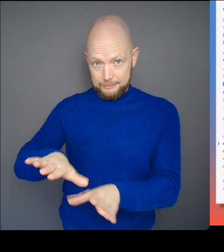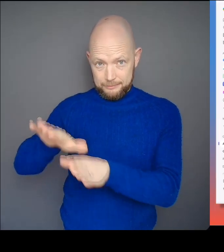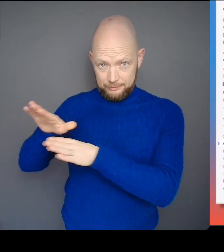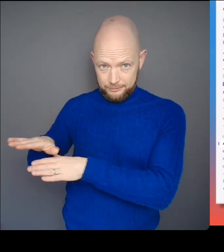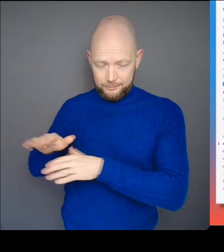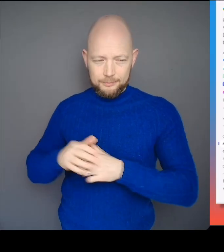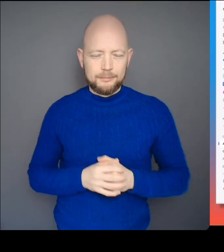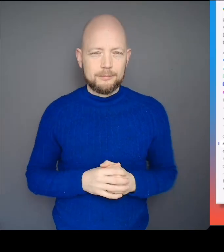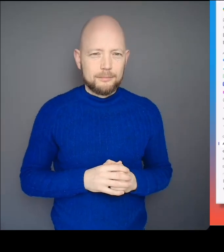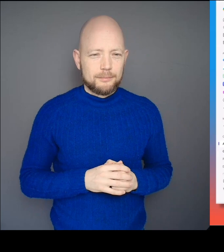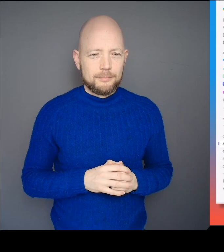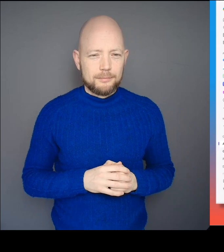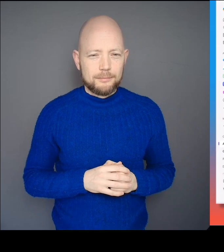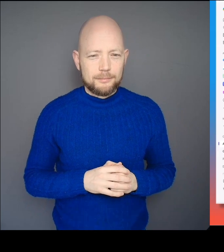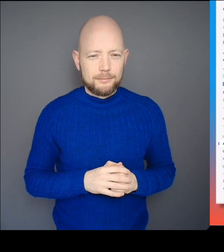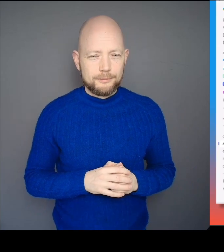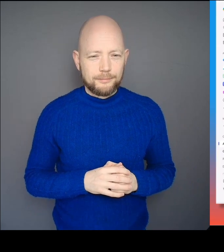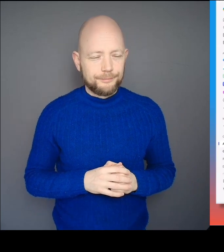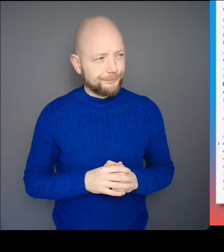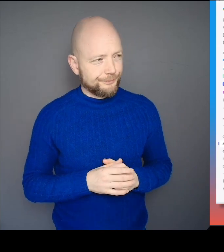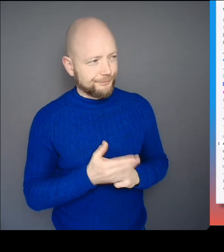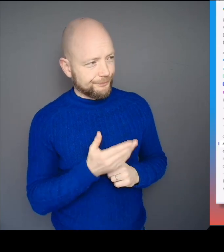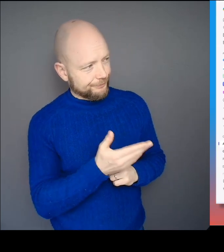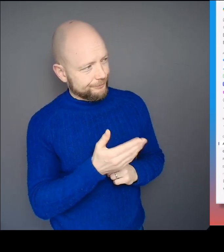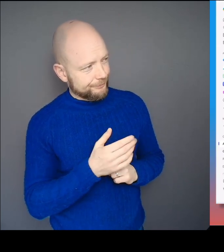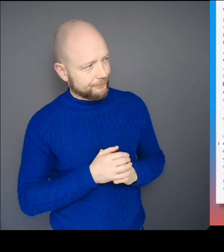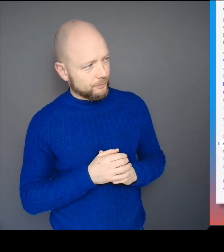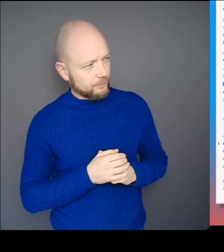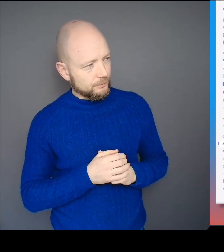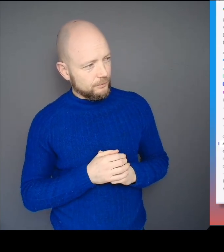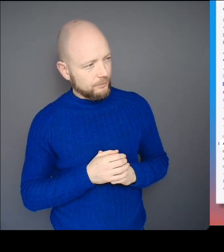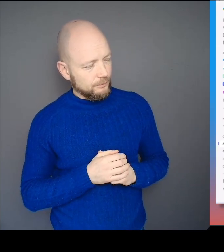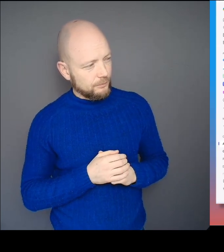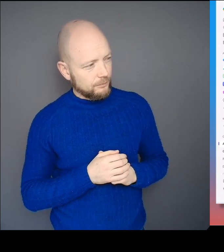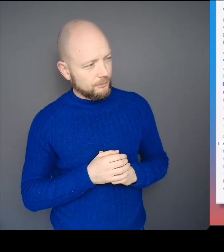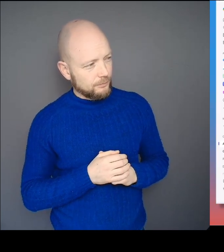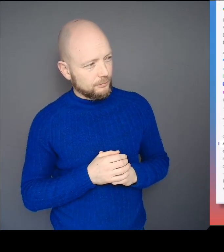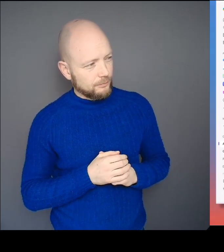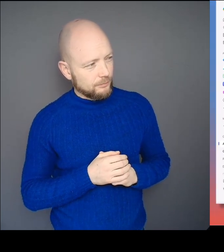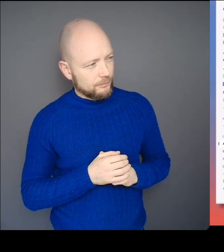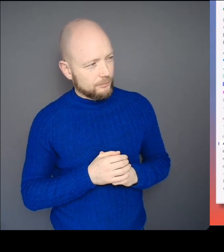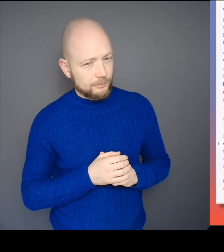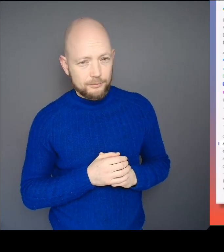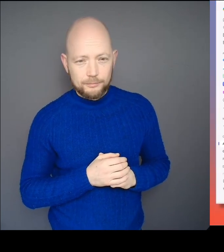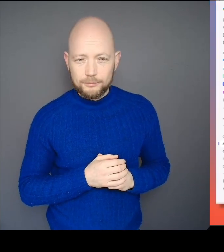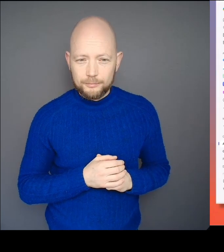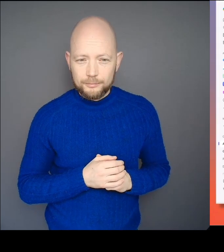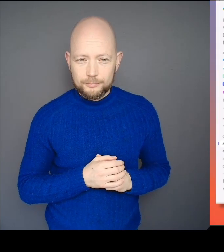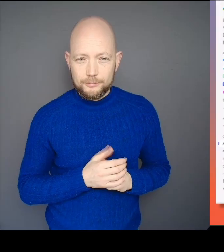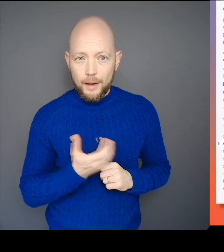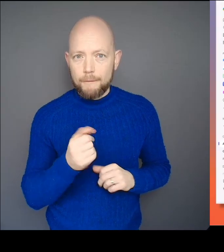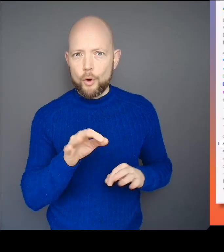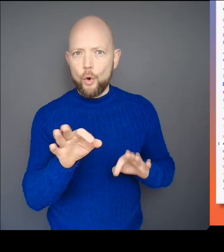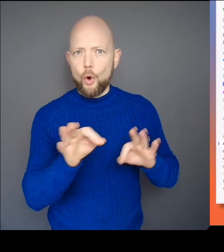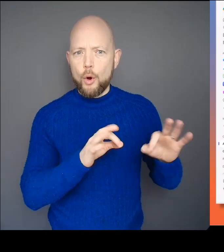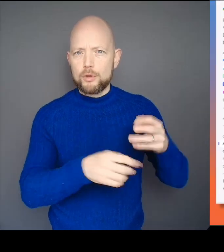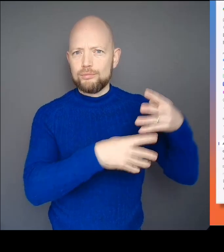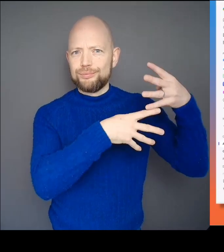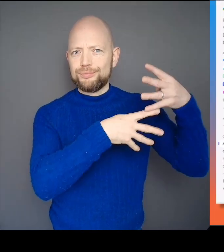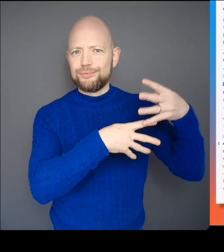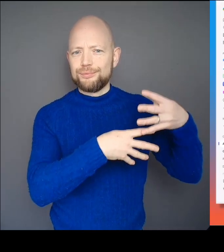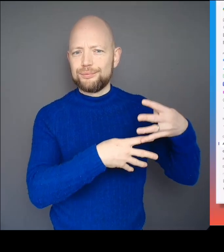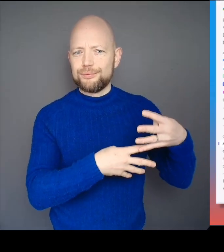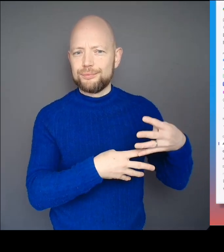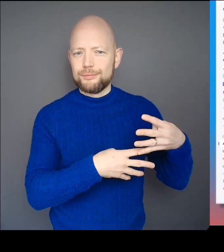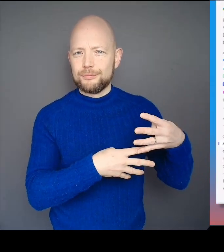Excel in the context of a single spreadsheet in a moment. So you'll see what this one does. We're going through and having a look. You'll see all the way along